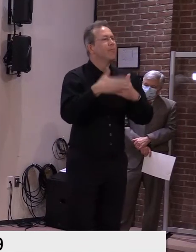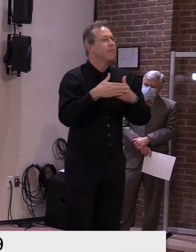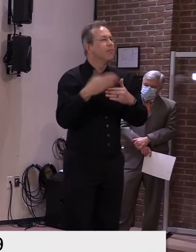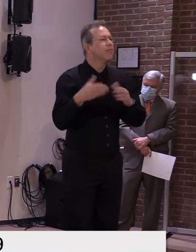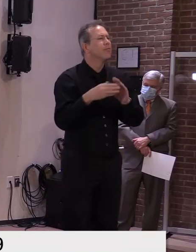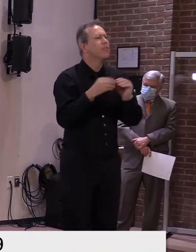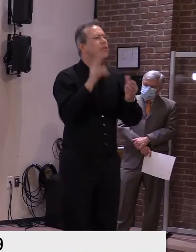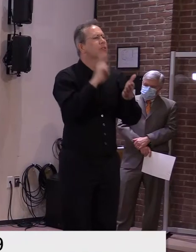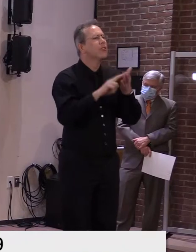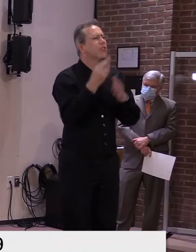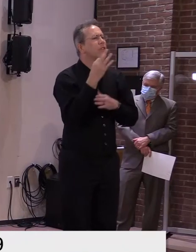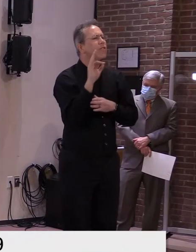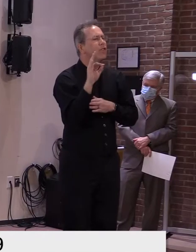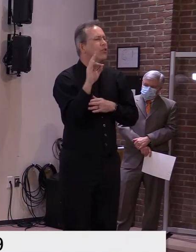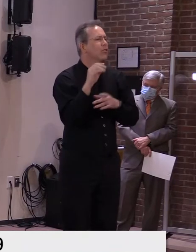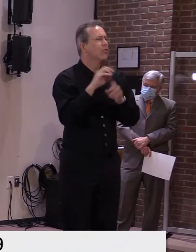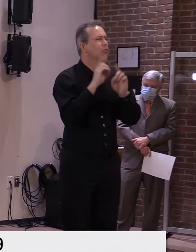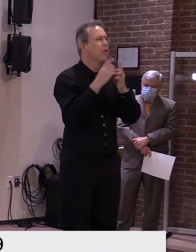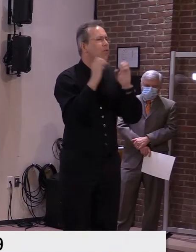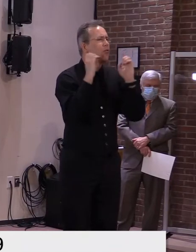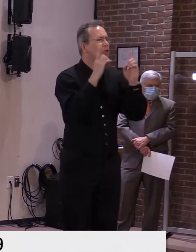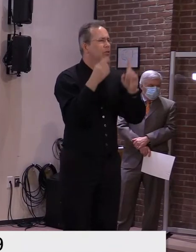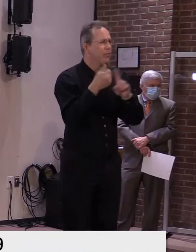of Education, who is joining us by video.